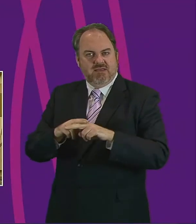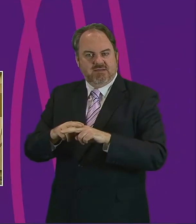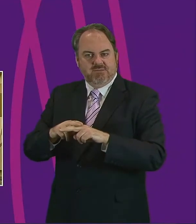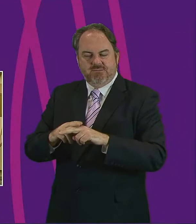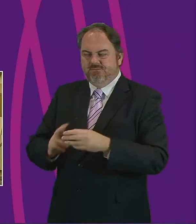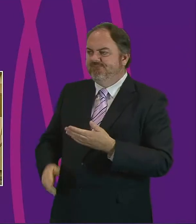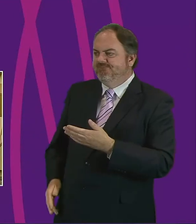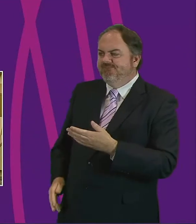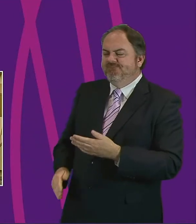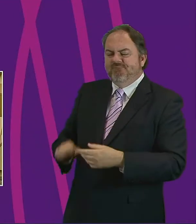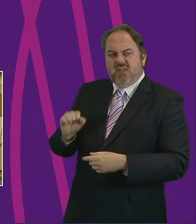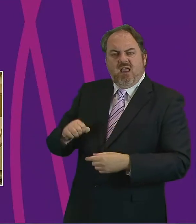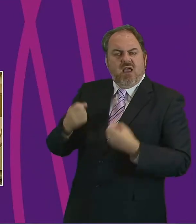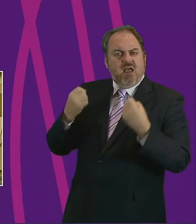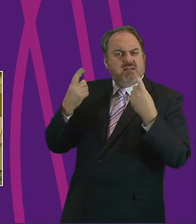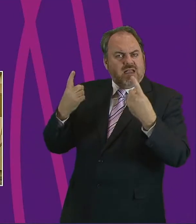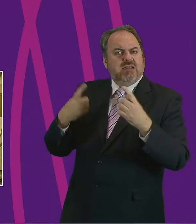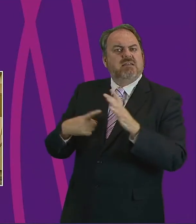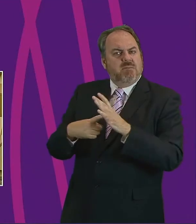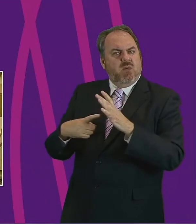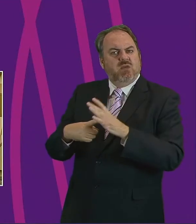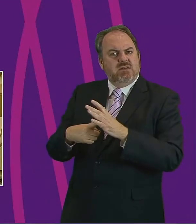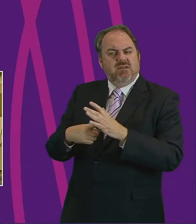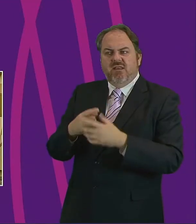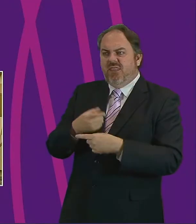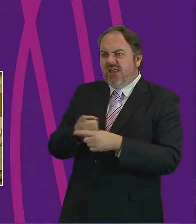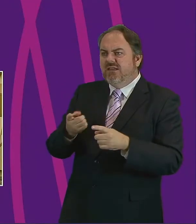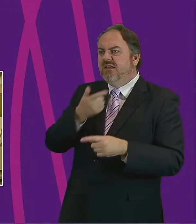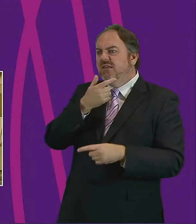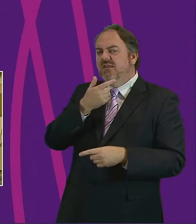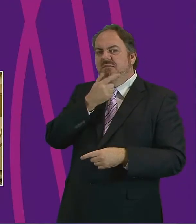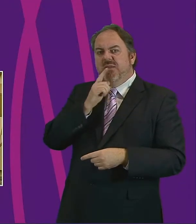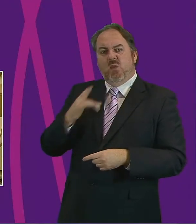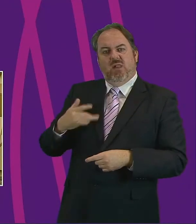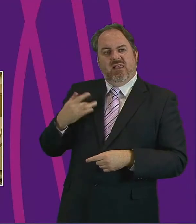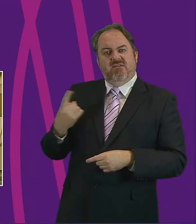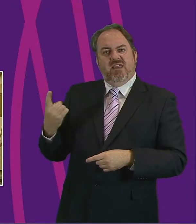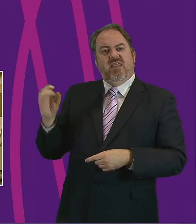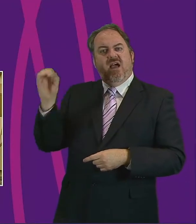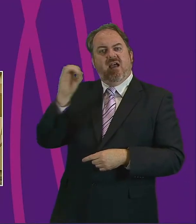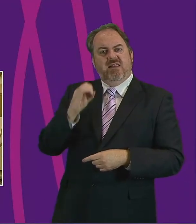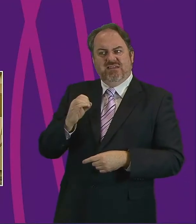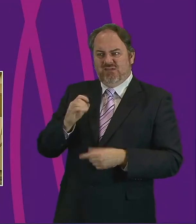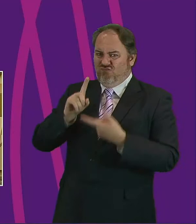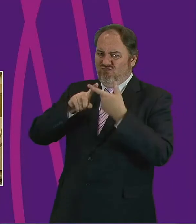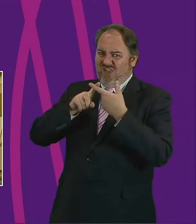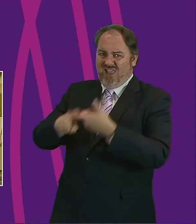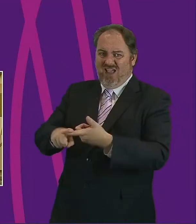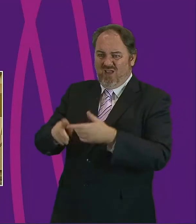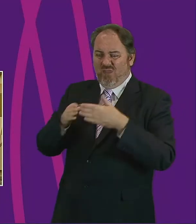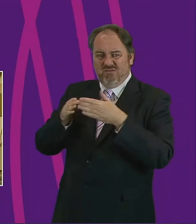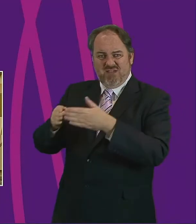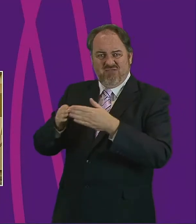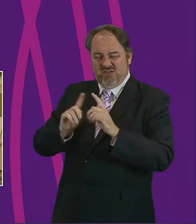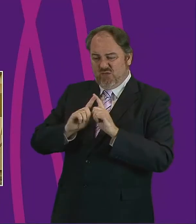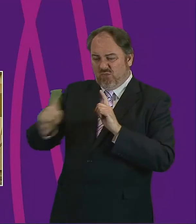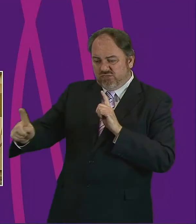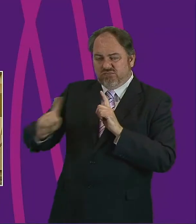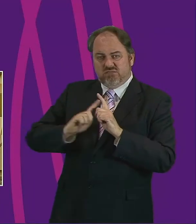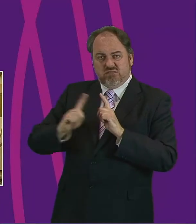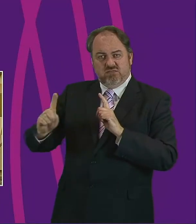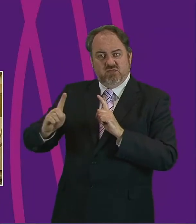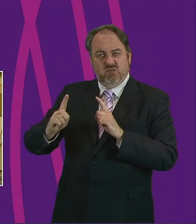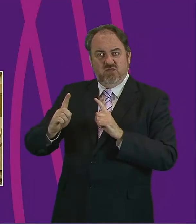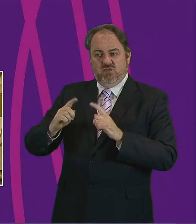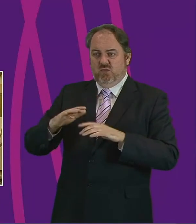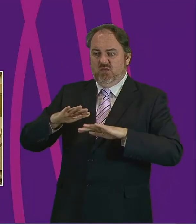islanders are able to access lifeline ferry services on which, of course, they depend on to get to and from the mainland, particularly to